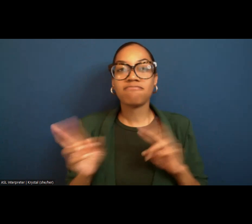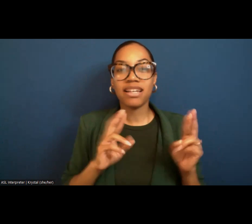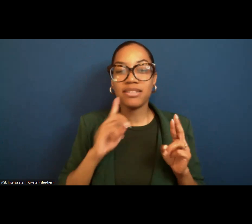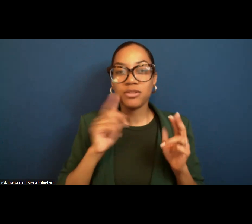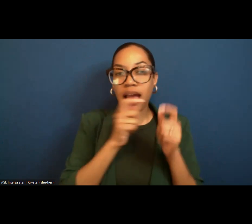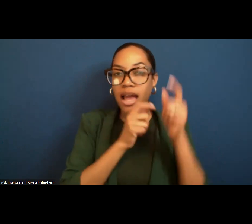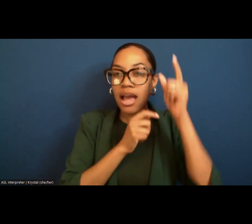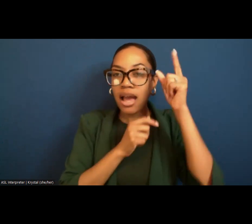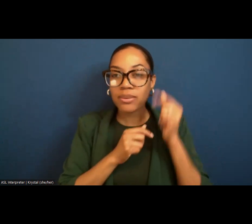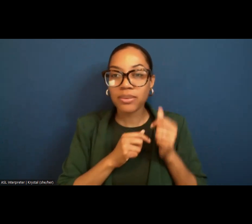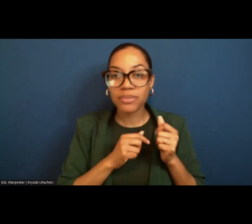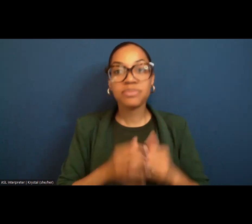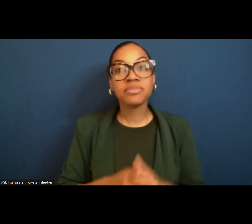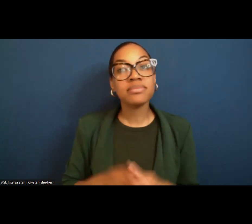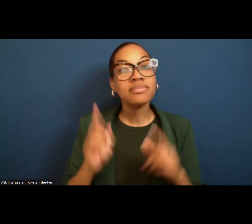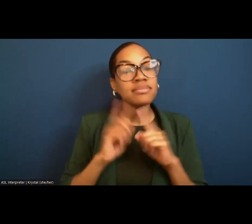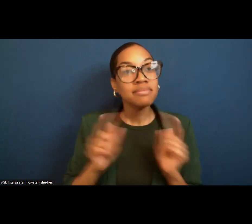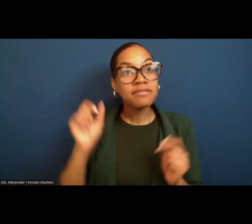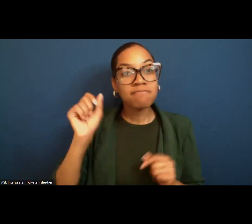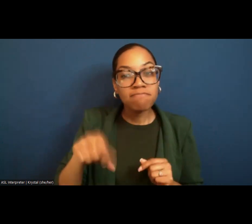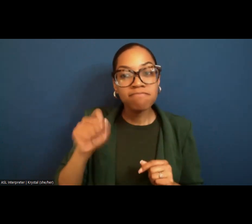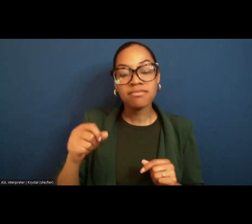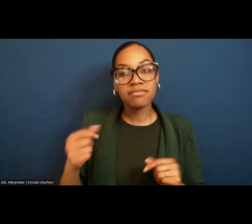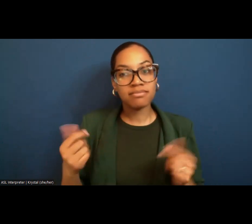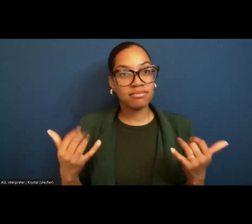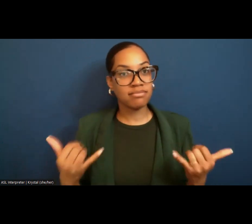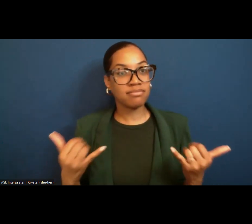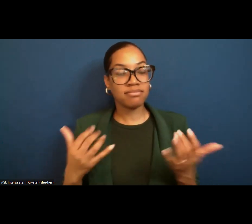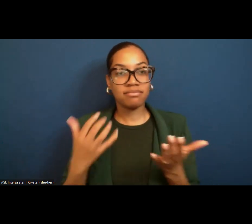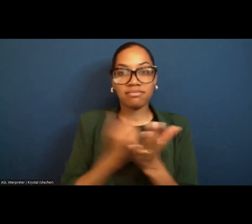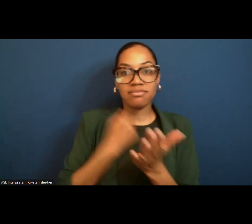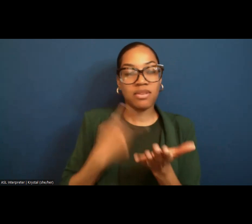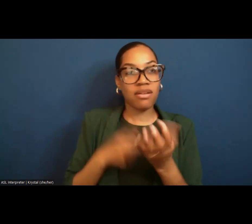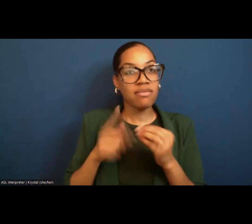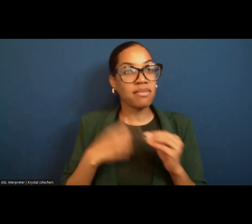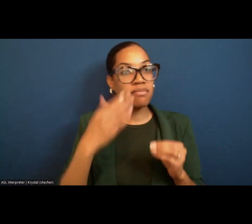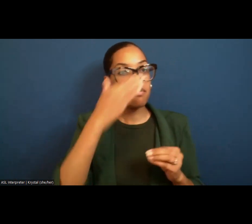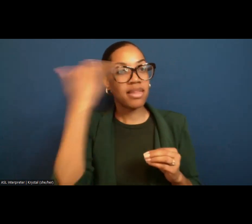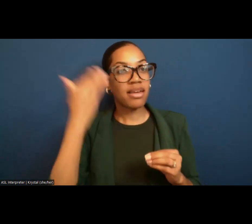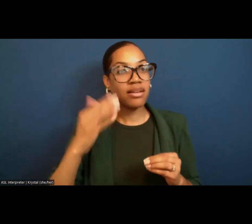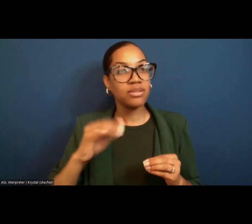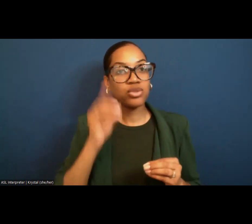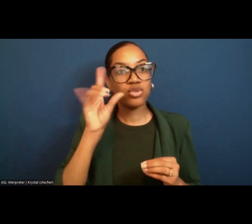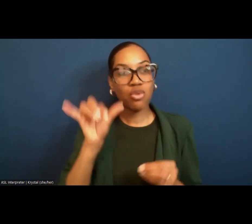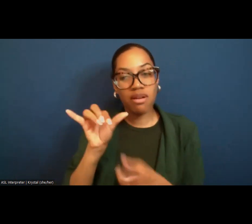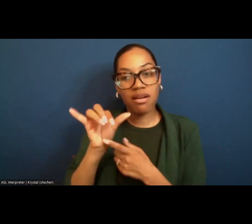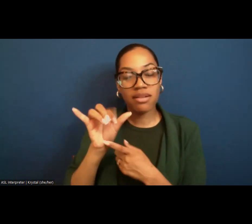about Black joy. And that's something that I try to prioritize in my life, especially these days when we know there's a lot in our environment